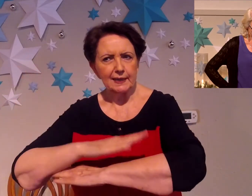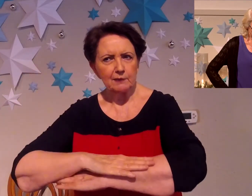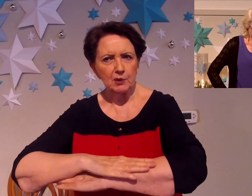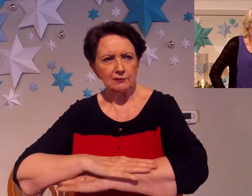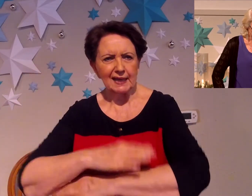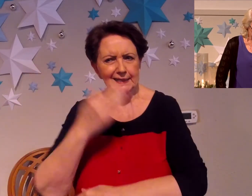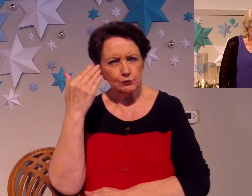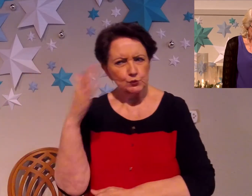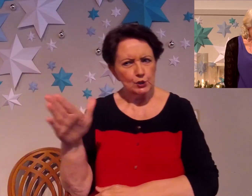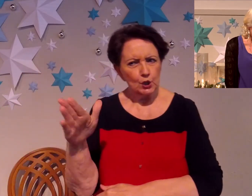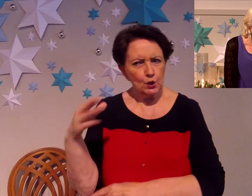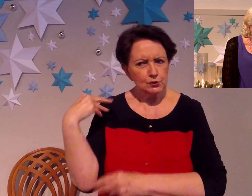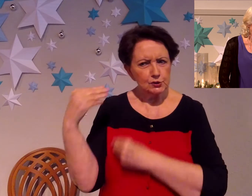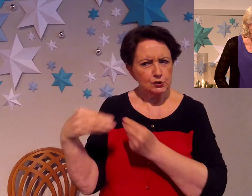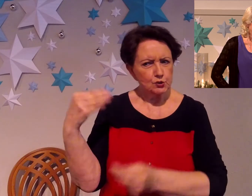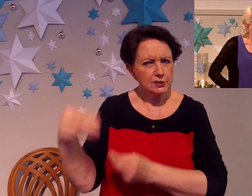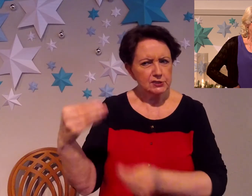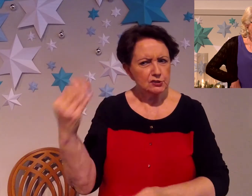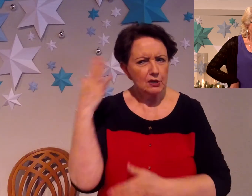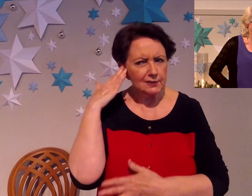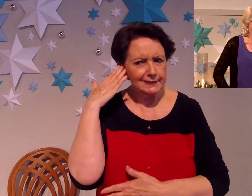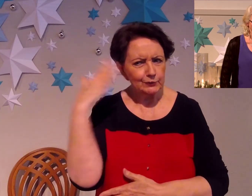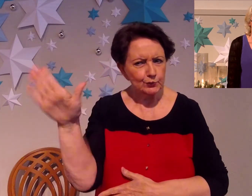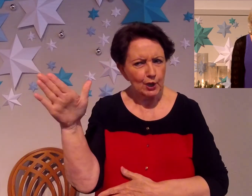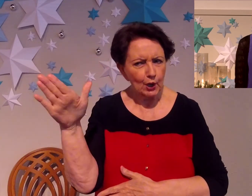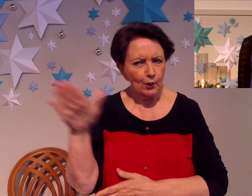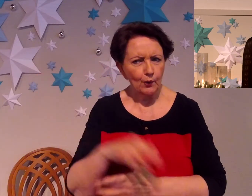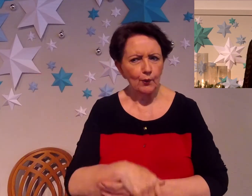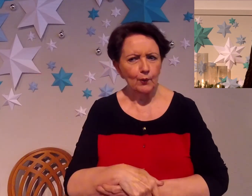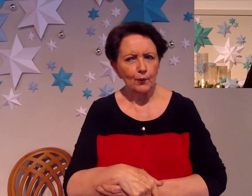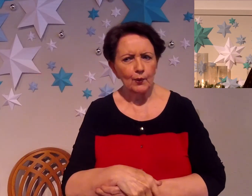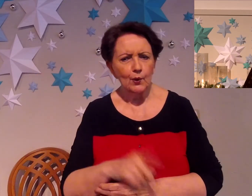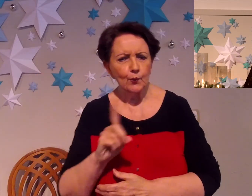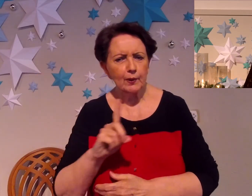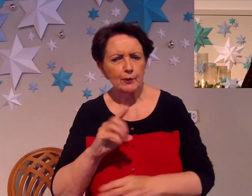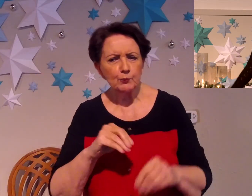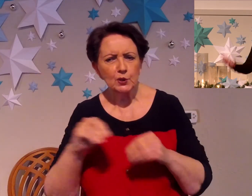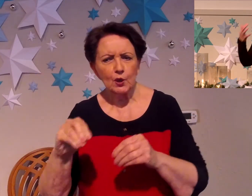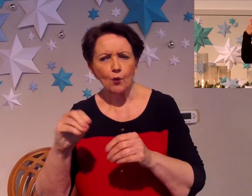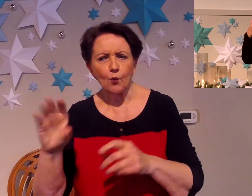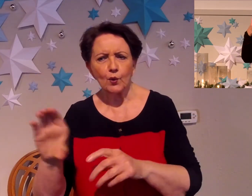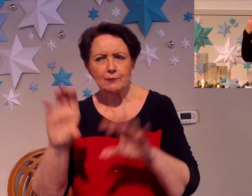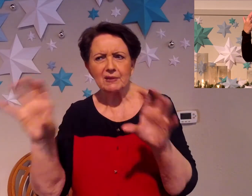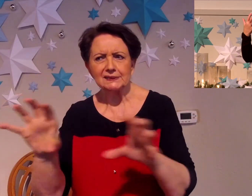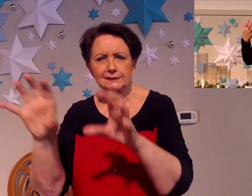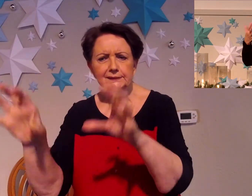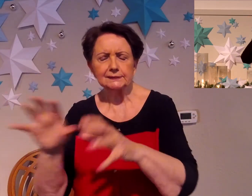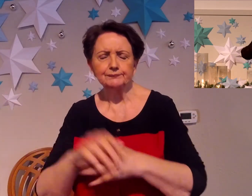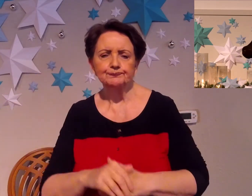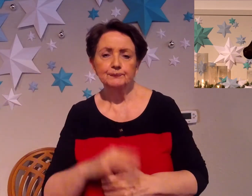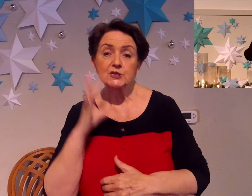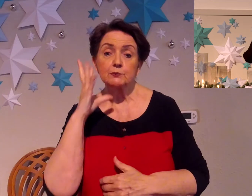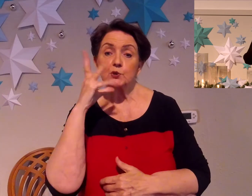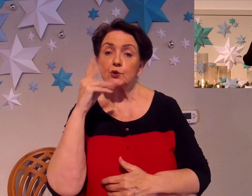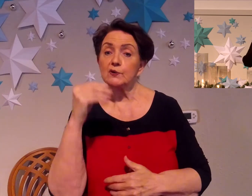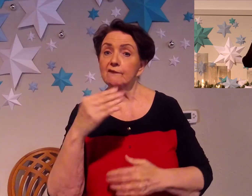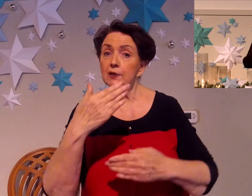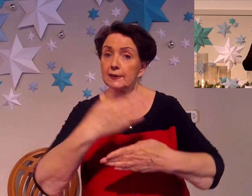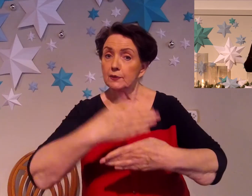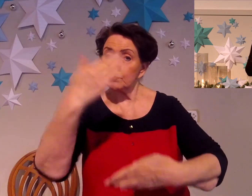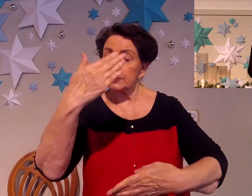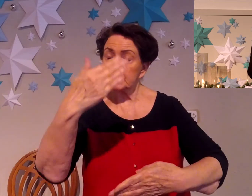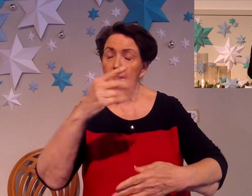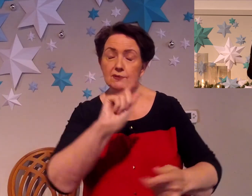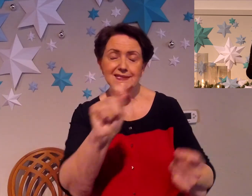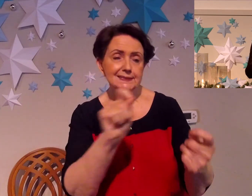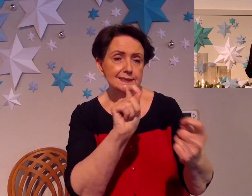It's not traditional. Where am I going to put all my ornaments? I don't know. But it's beautiful. It's in the window, and it's